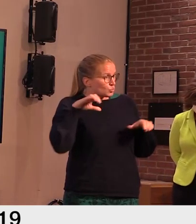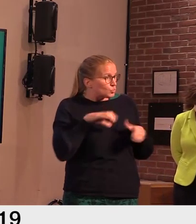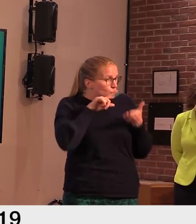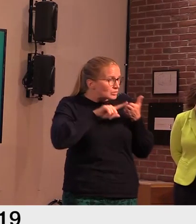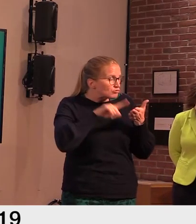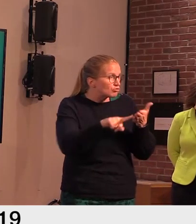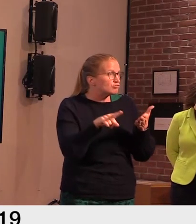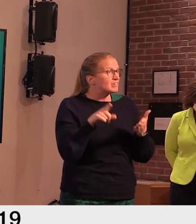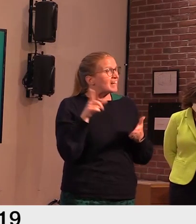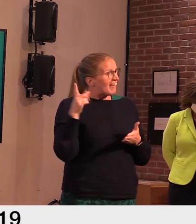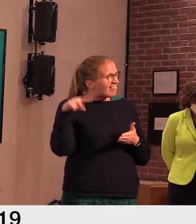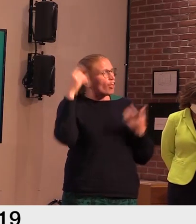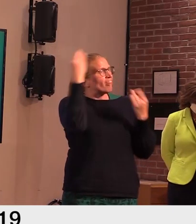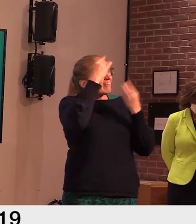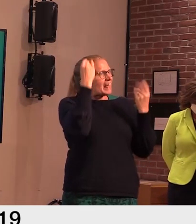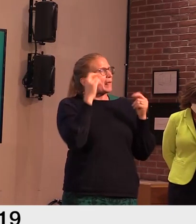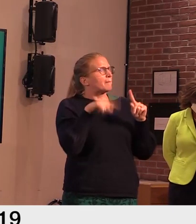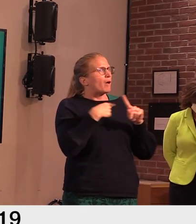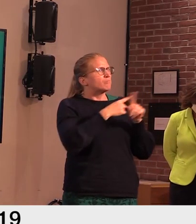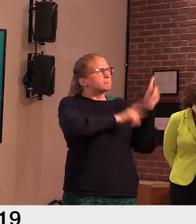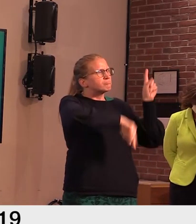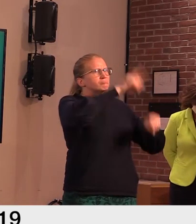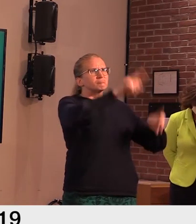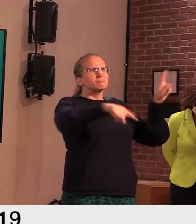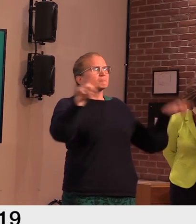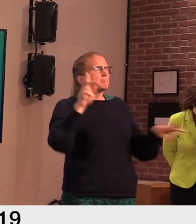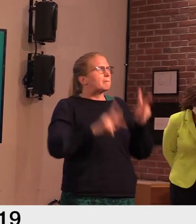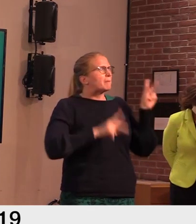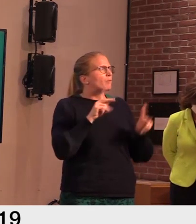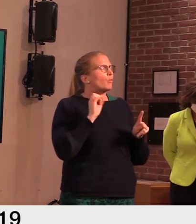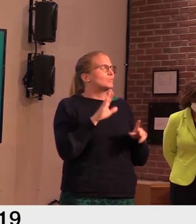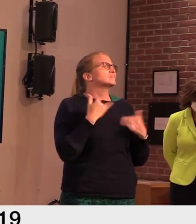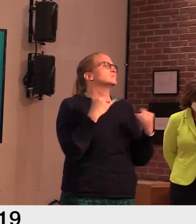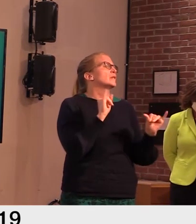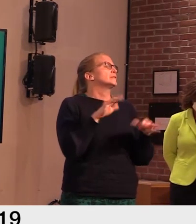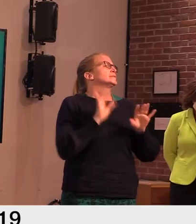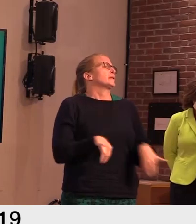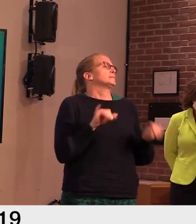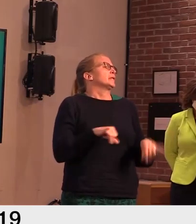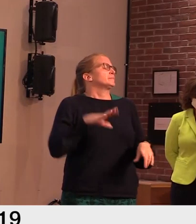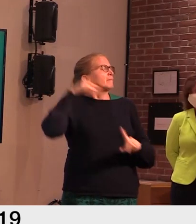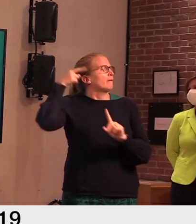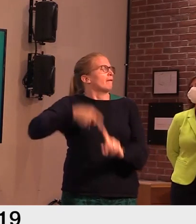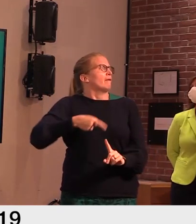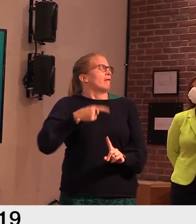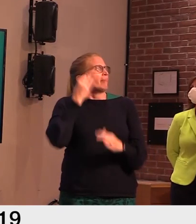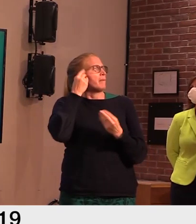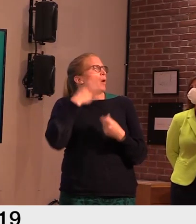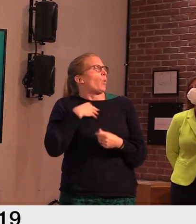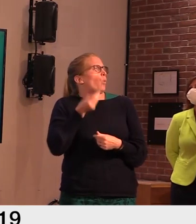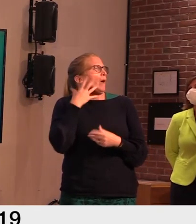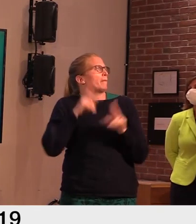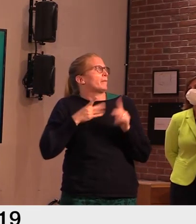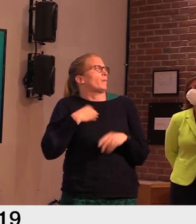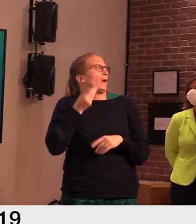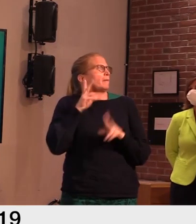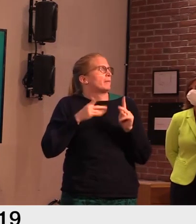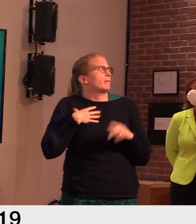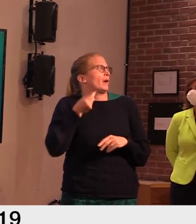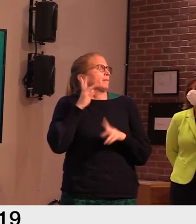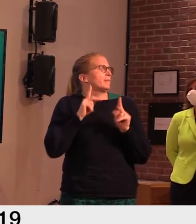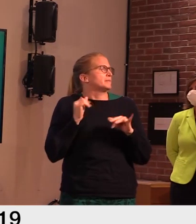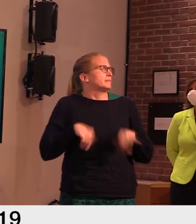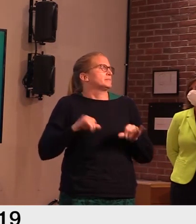something that our research conducted in Vermont medical institutions is taking